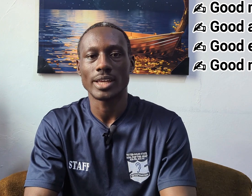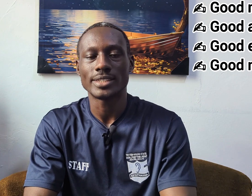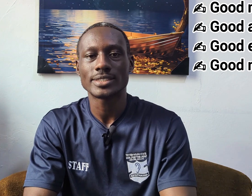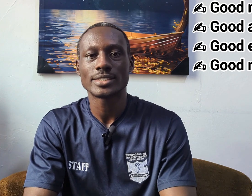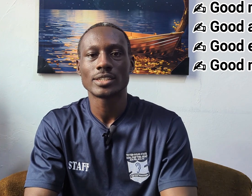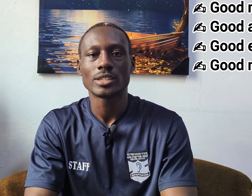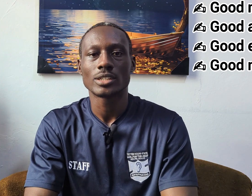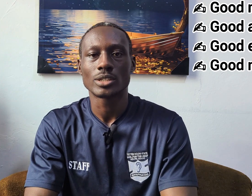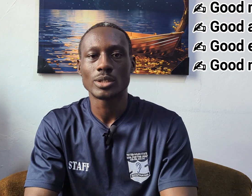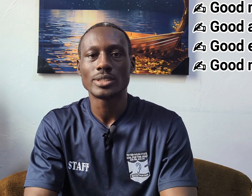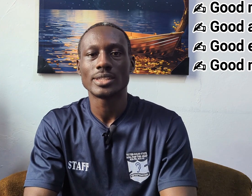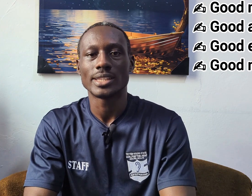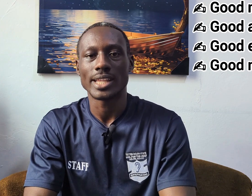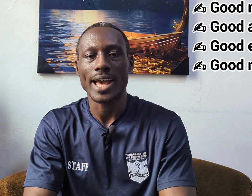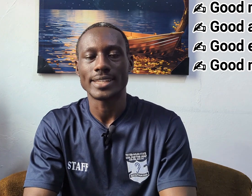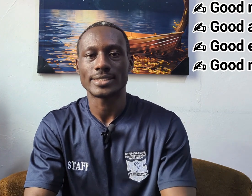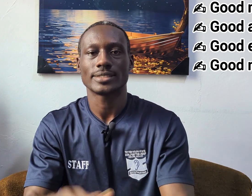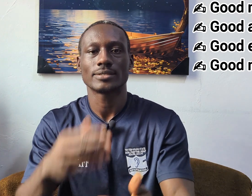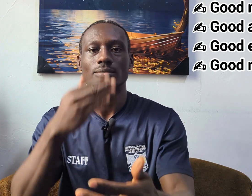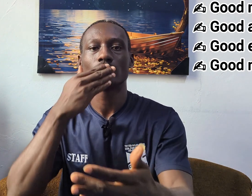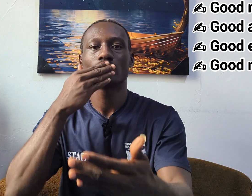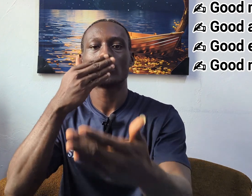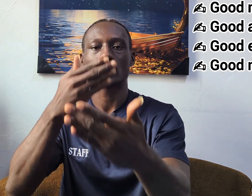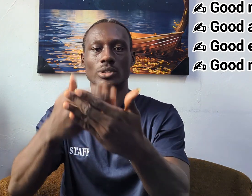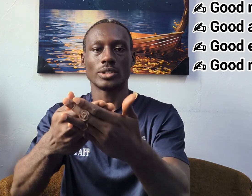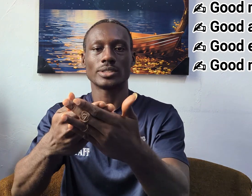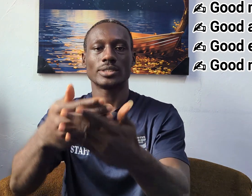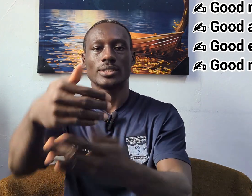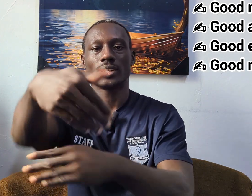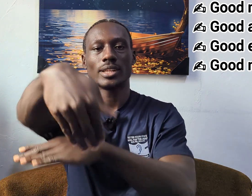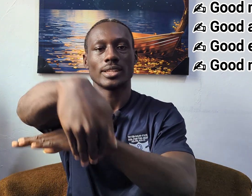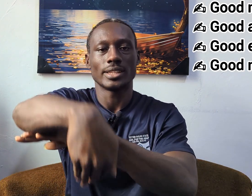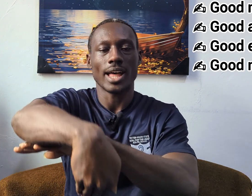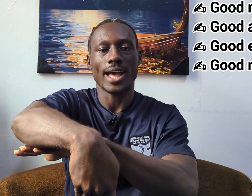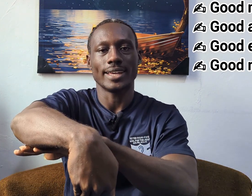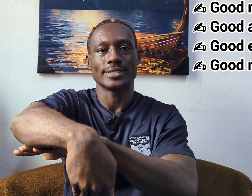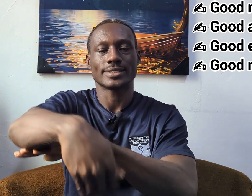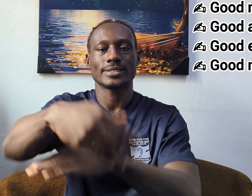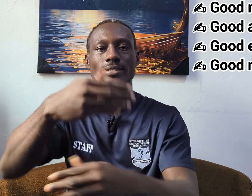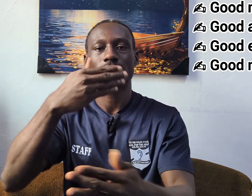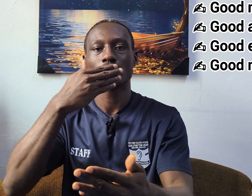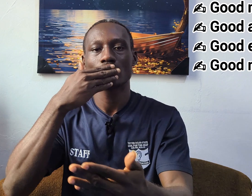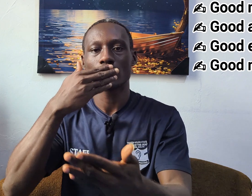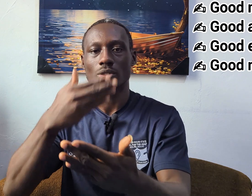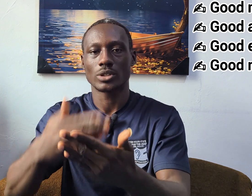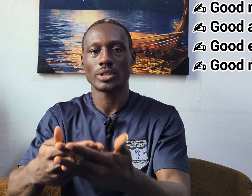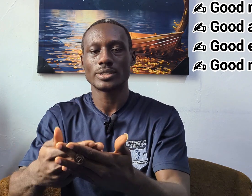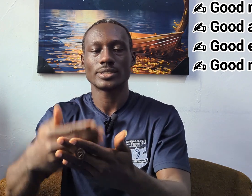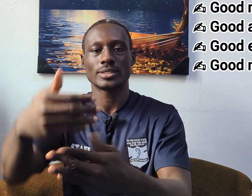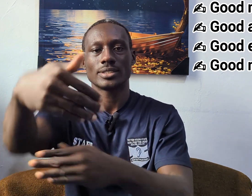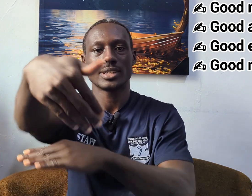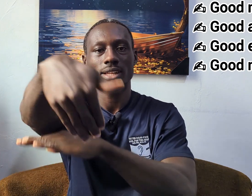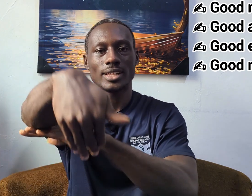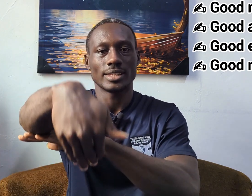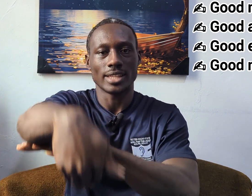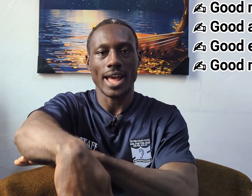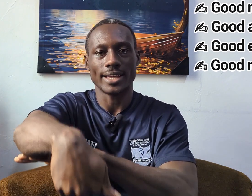is good night. Good night. Good night.